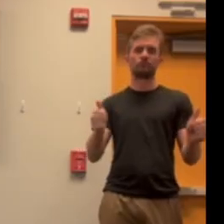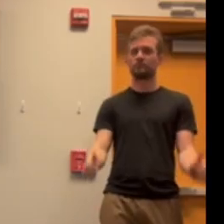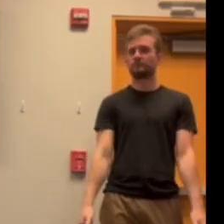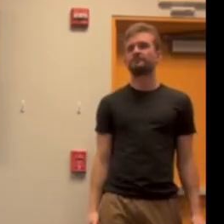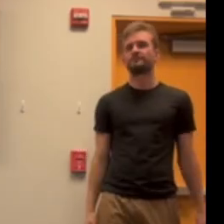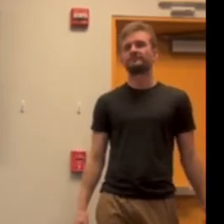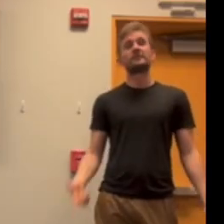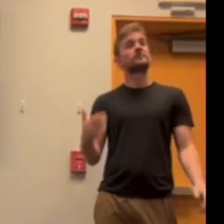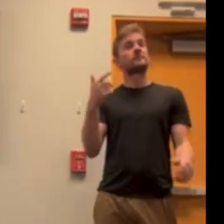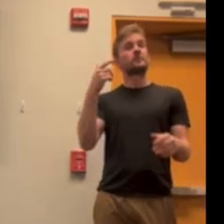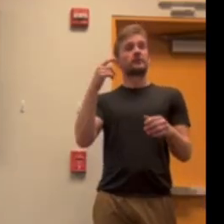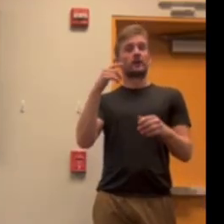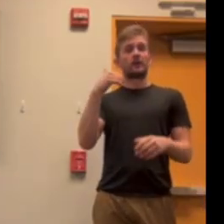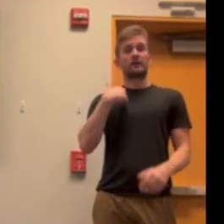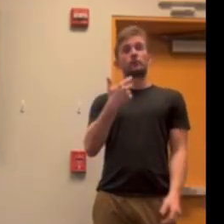bureaus. You have Experian,